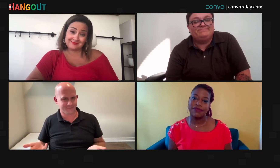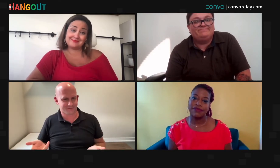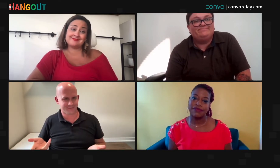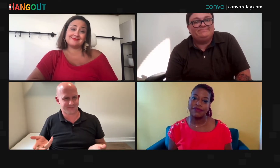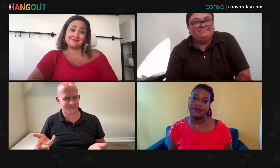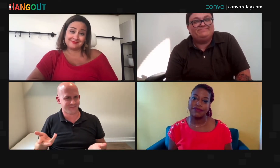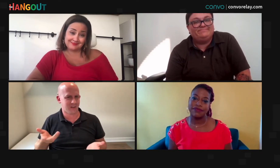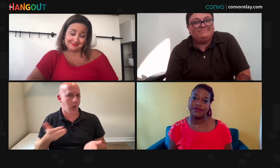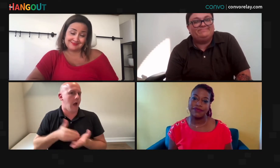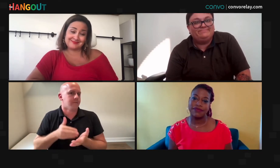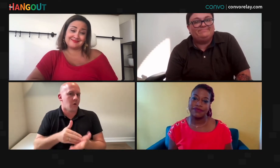feeling.